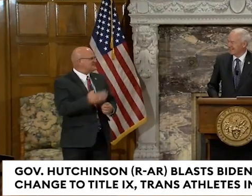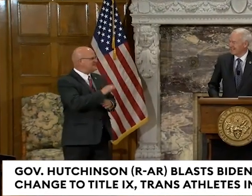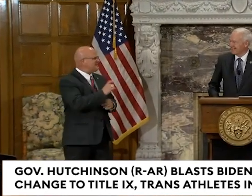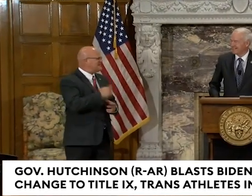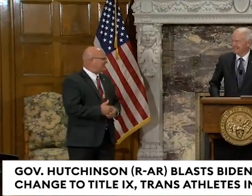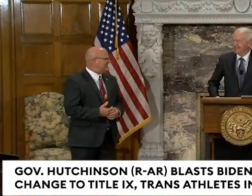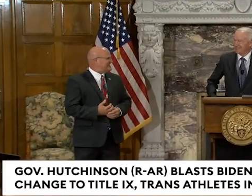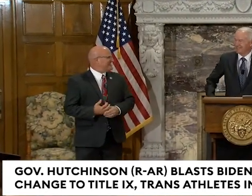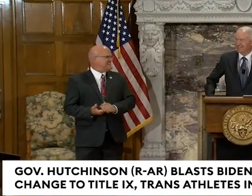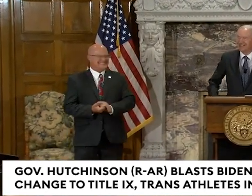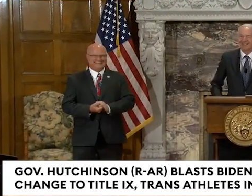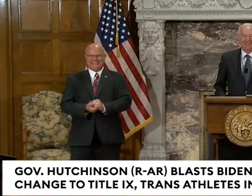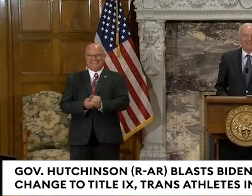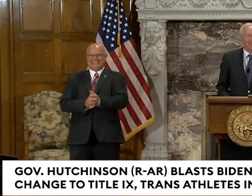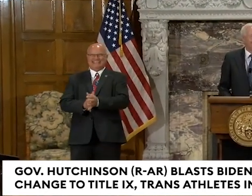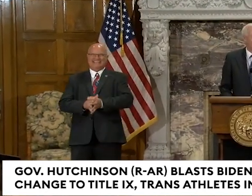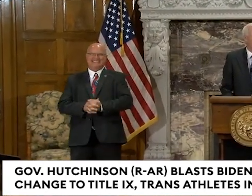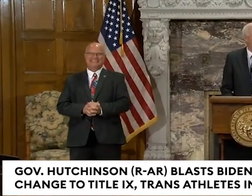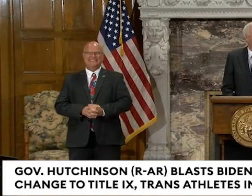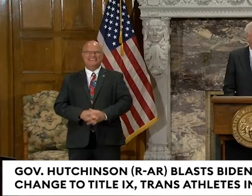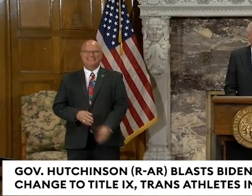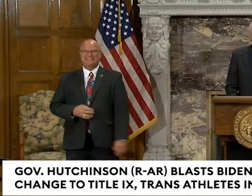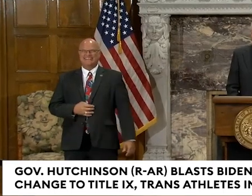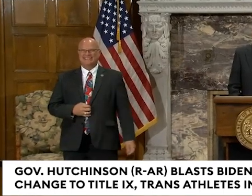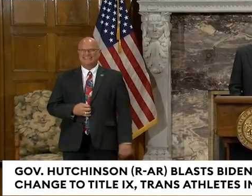Hello, Eddie. Good afternoon,